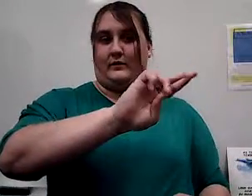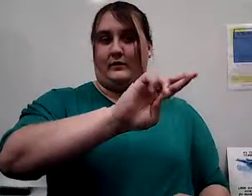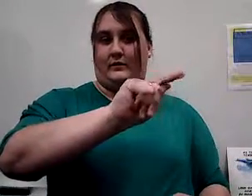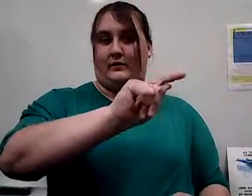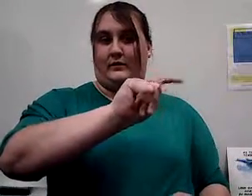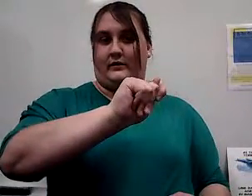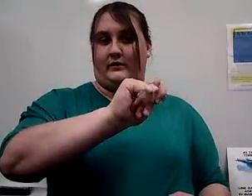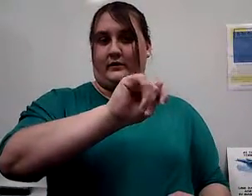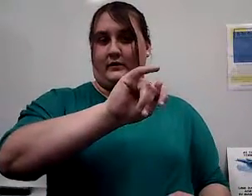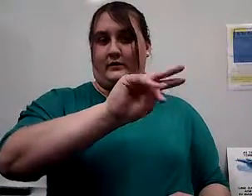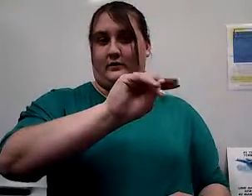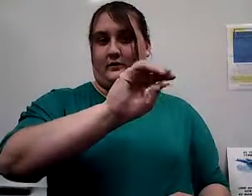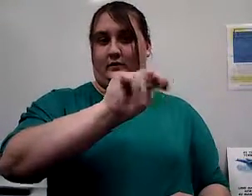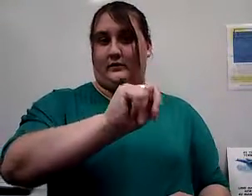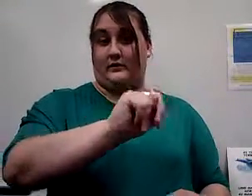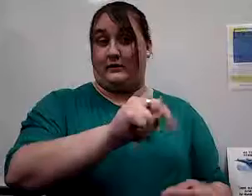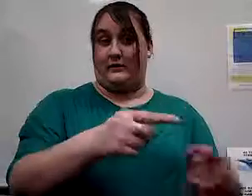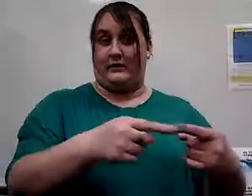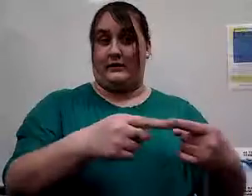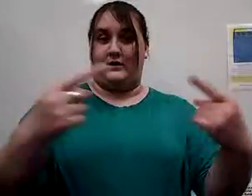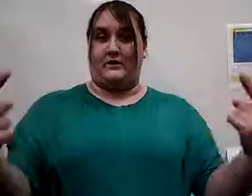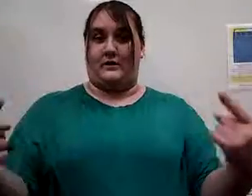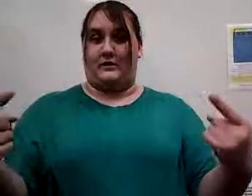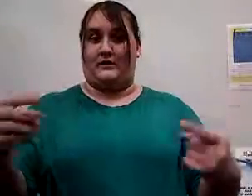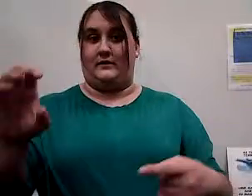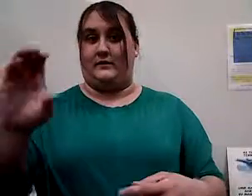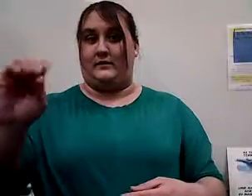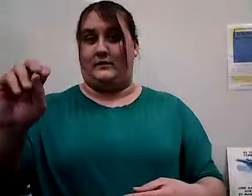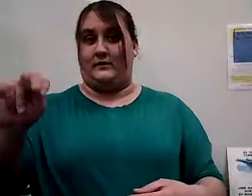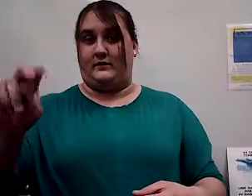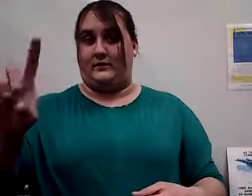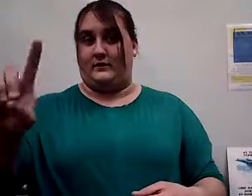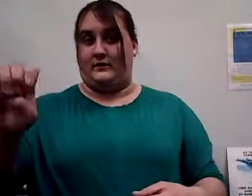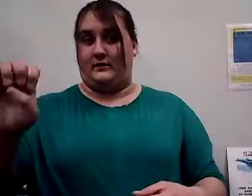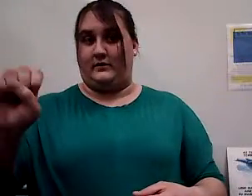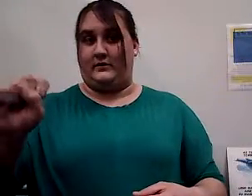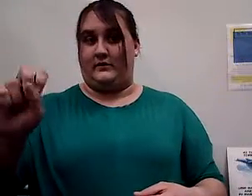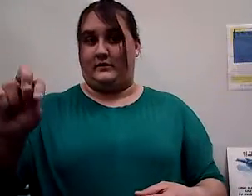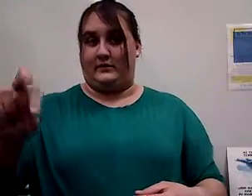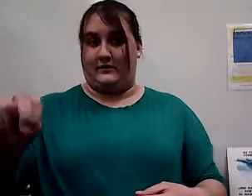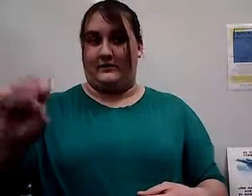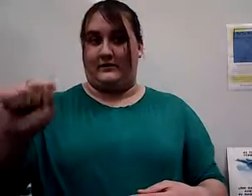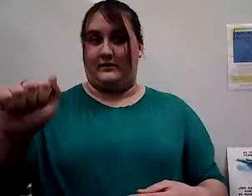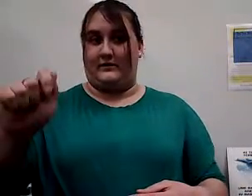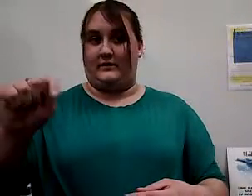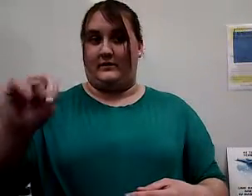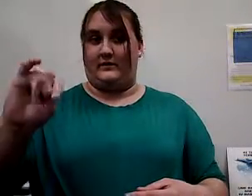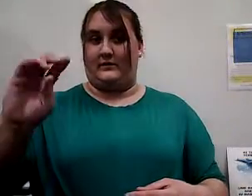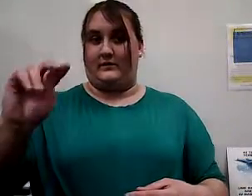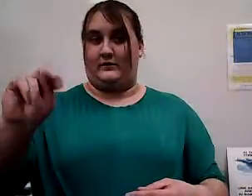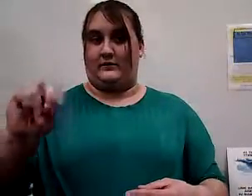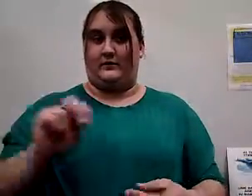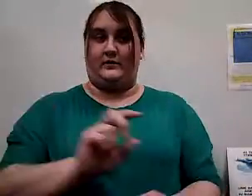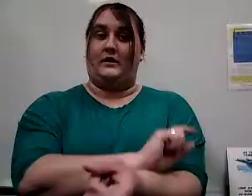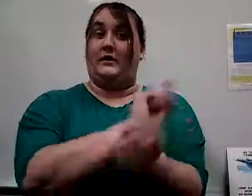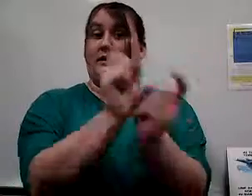you transfer it into water in the gas form. Condensation is just the opposite, where you take water that is in the